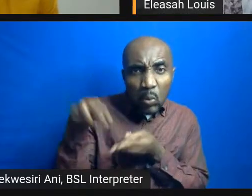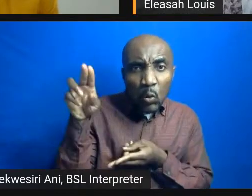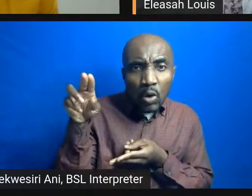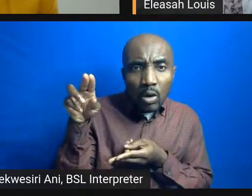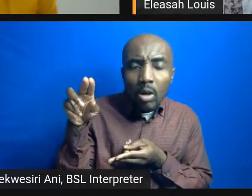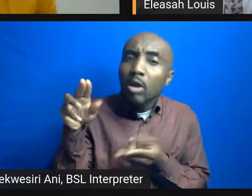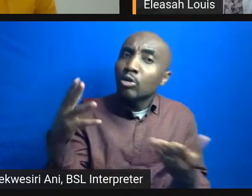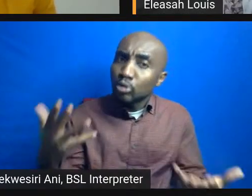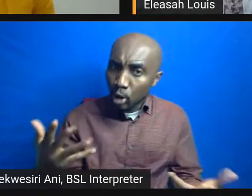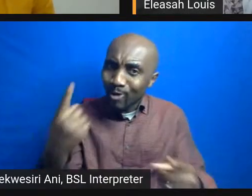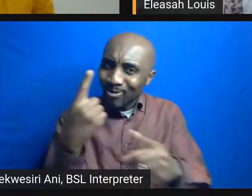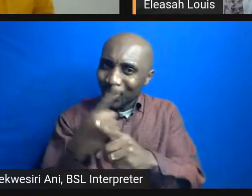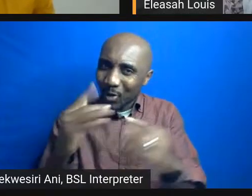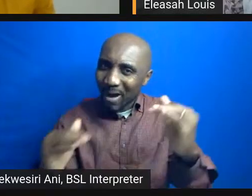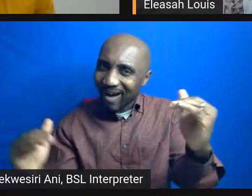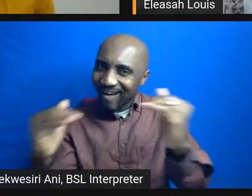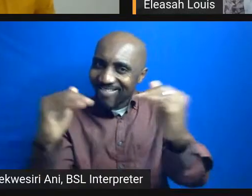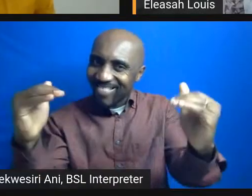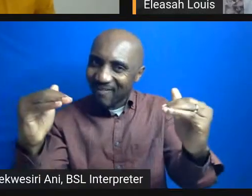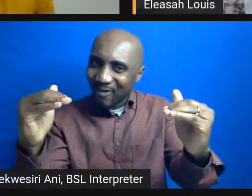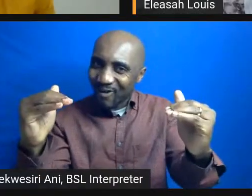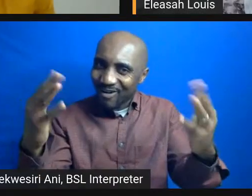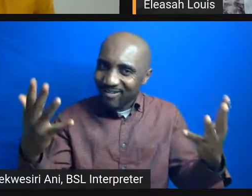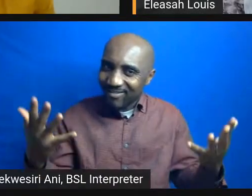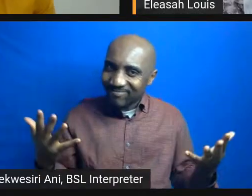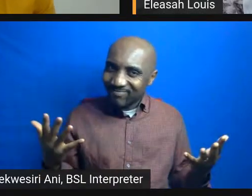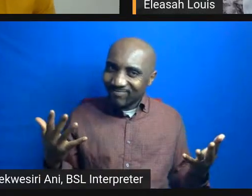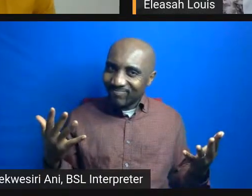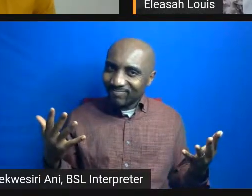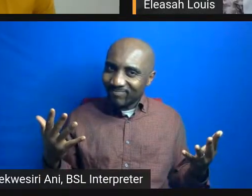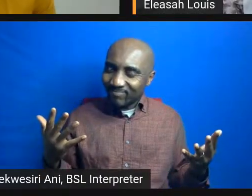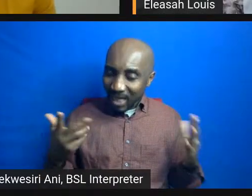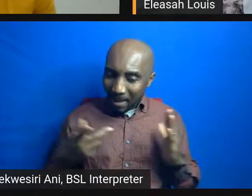up, the plan cannot be,